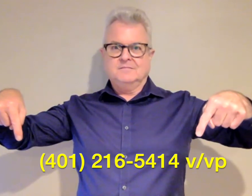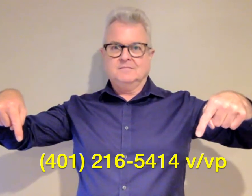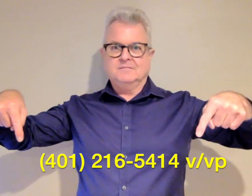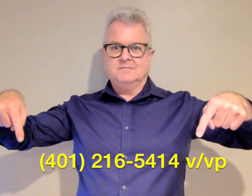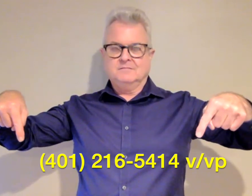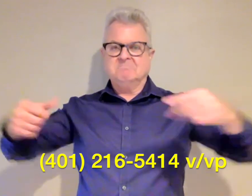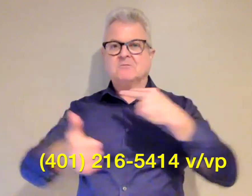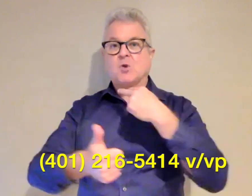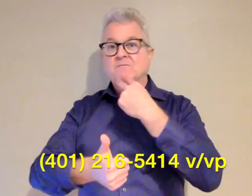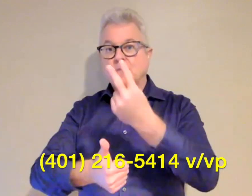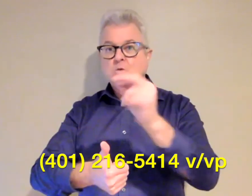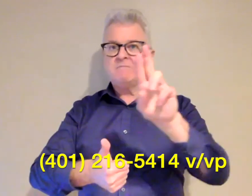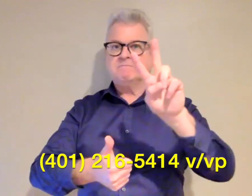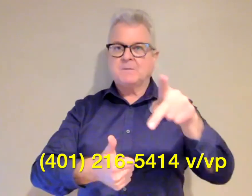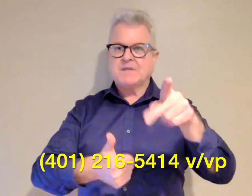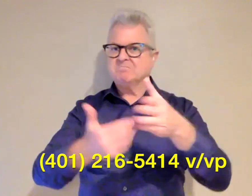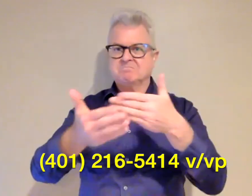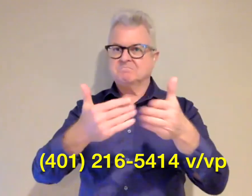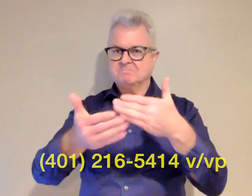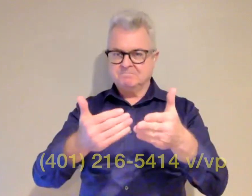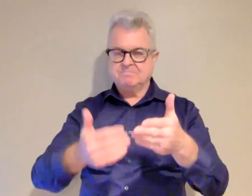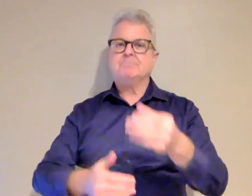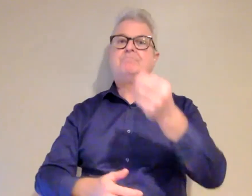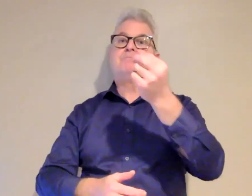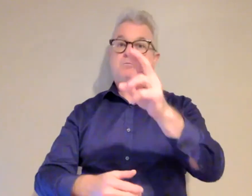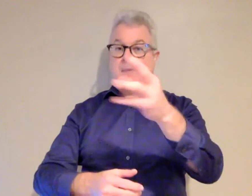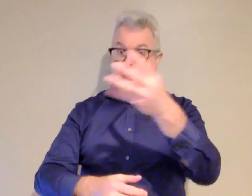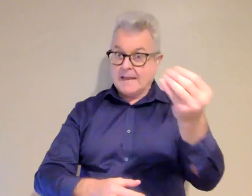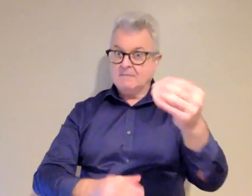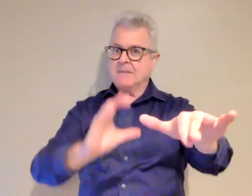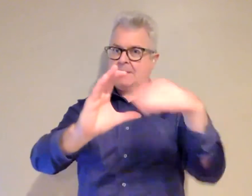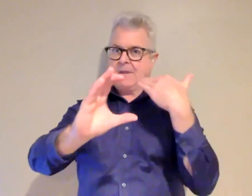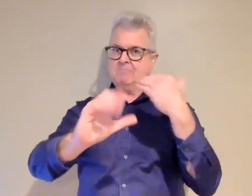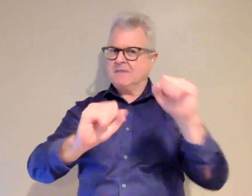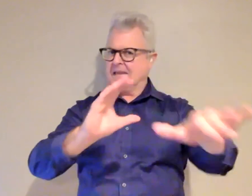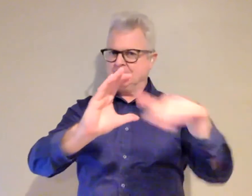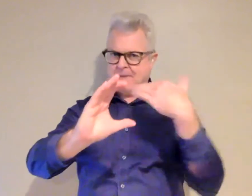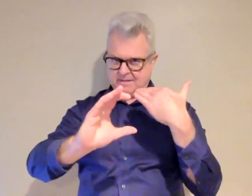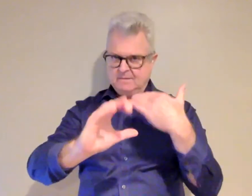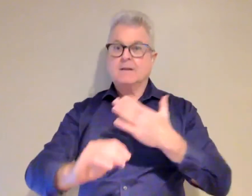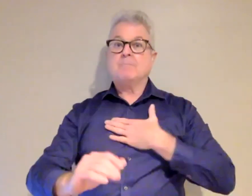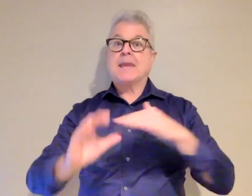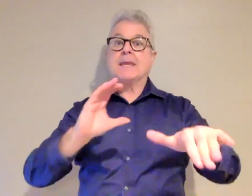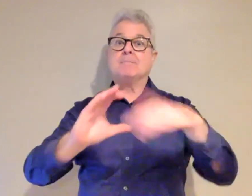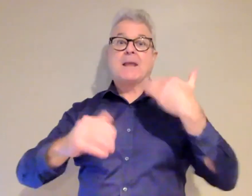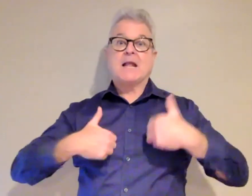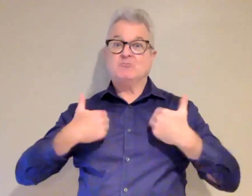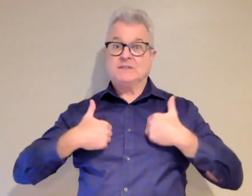401-216-5414. Again, my number is listed below, and my website. You can also send me an